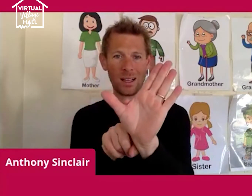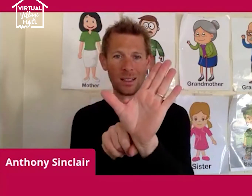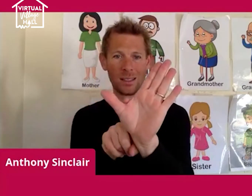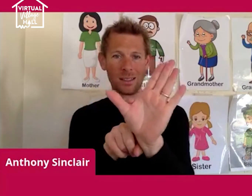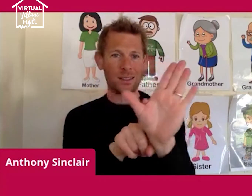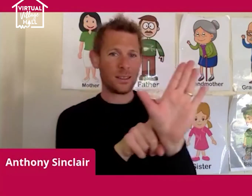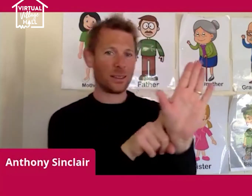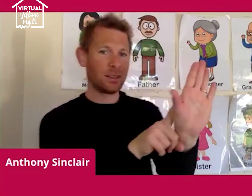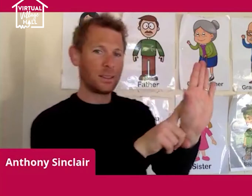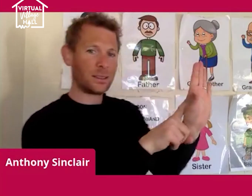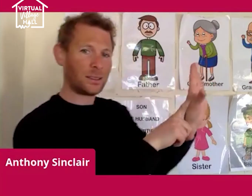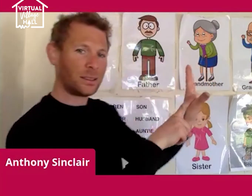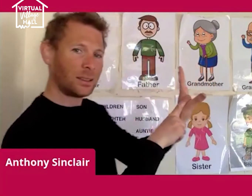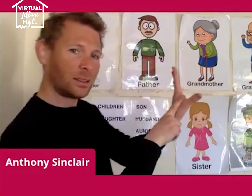Y,